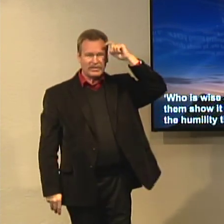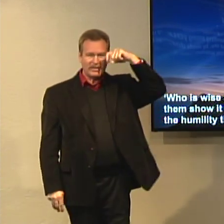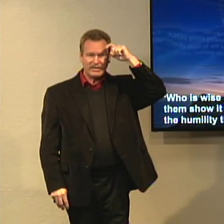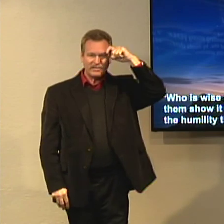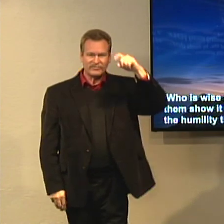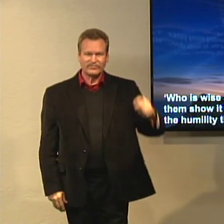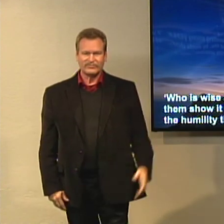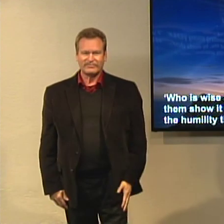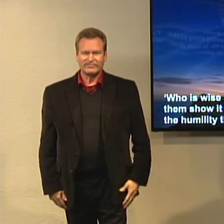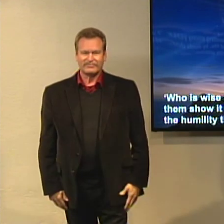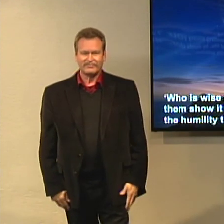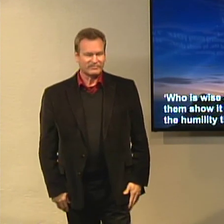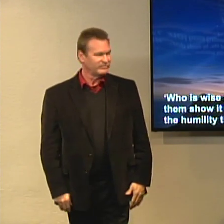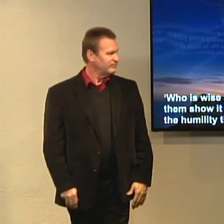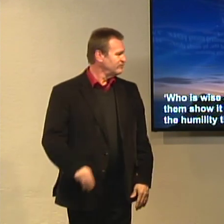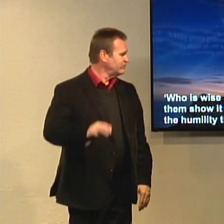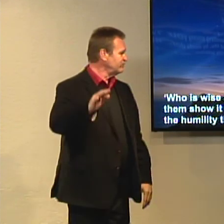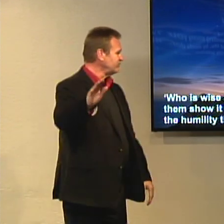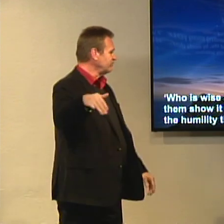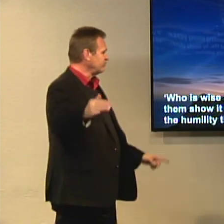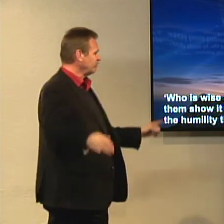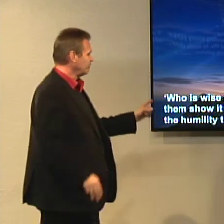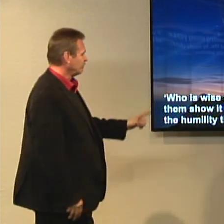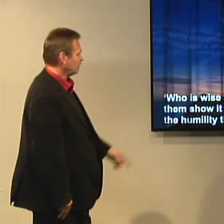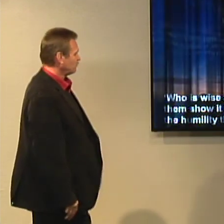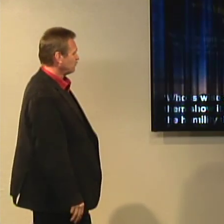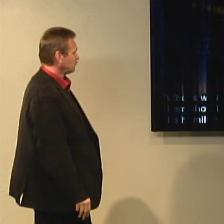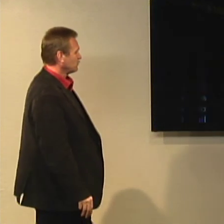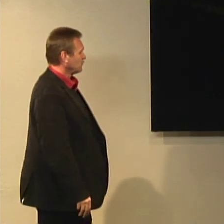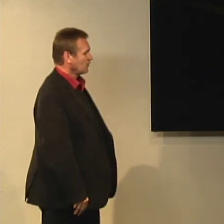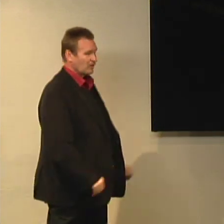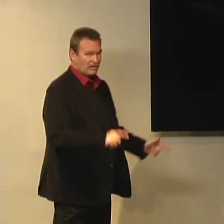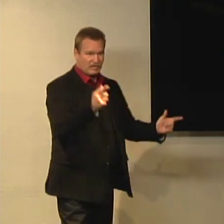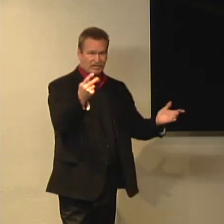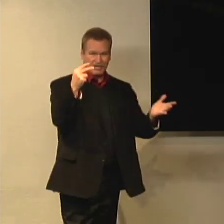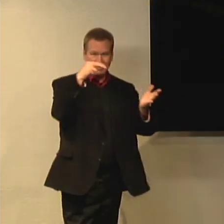that comes from wisdom." Let us